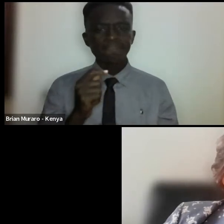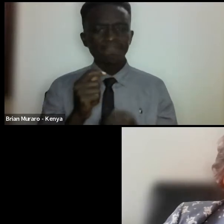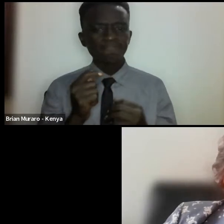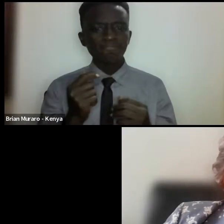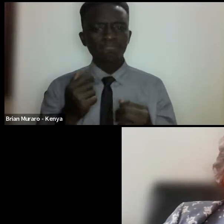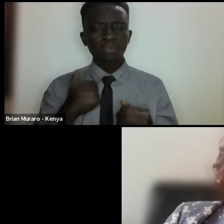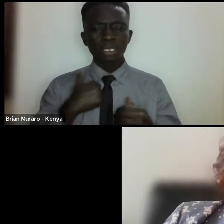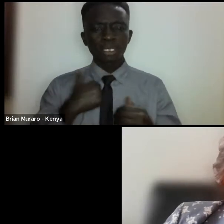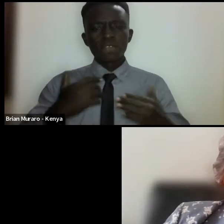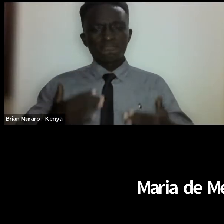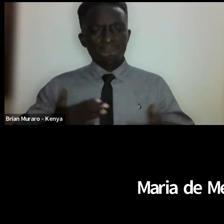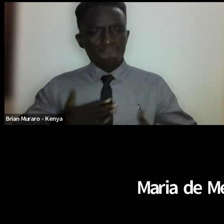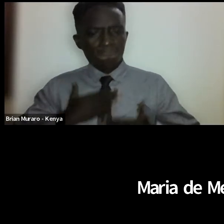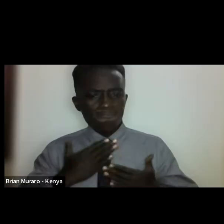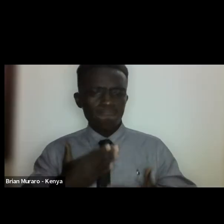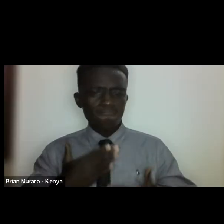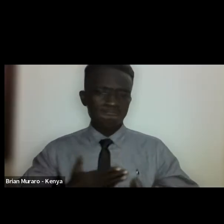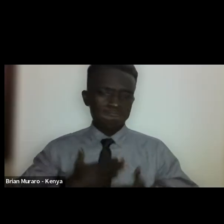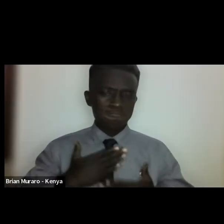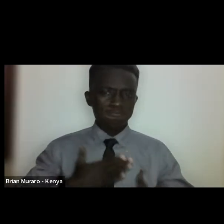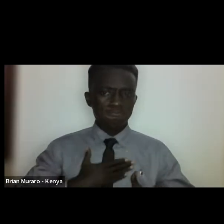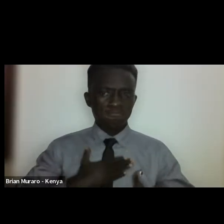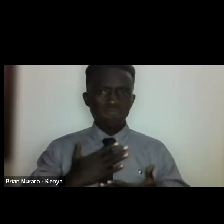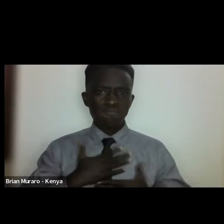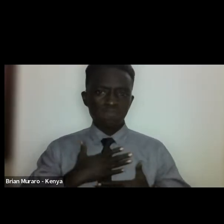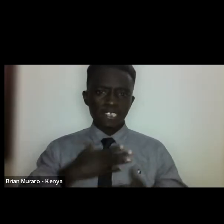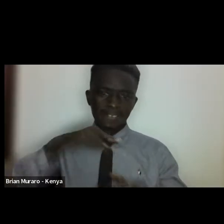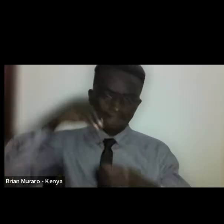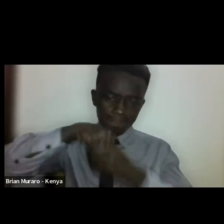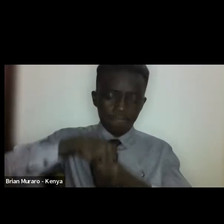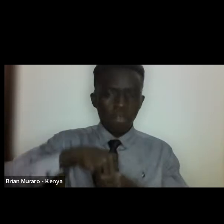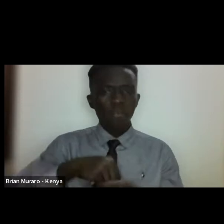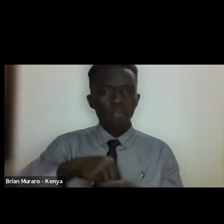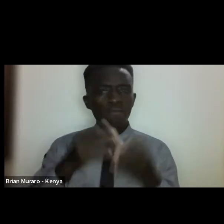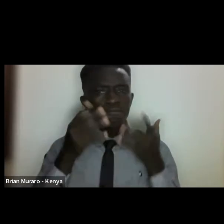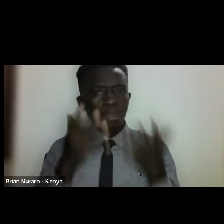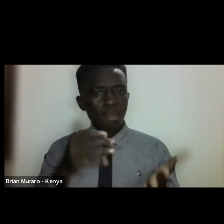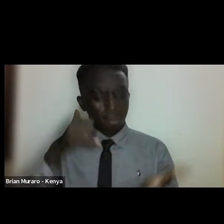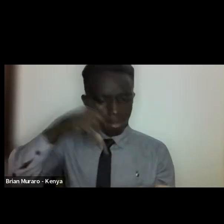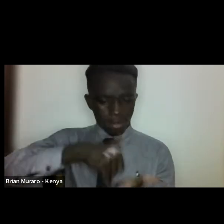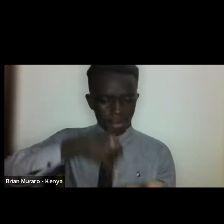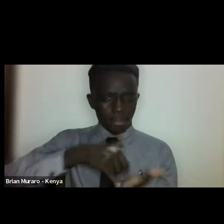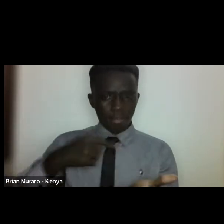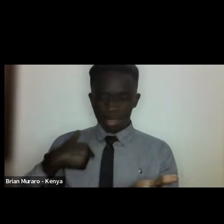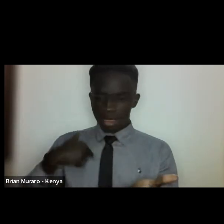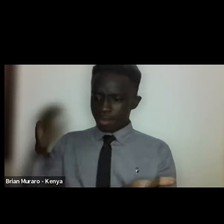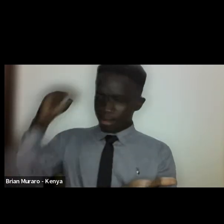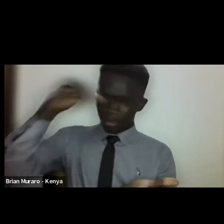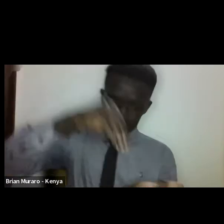be involved in this conference. I noticed that there's a lot of energy